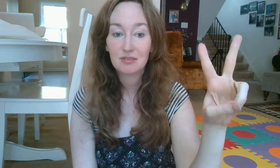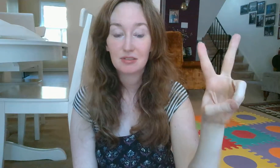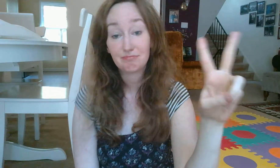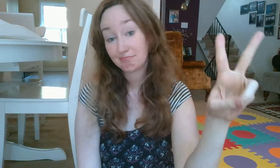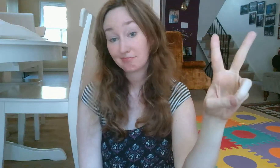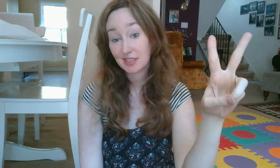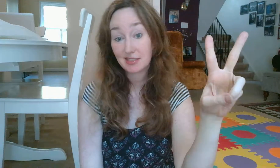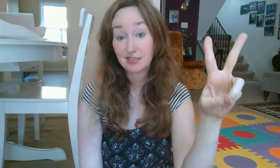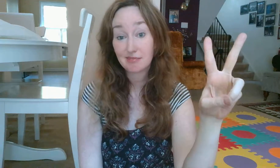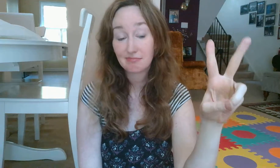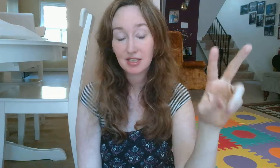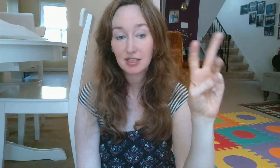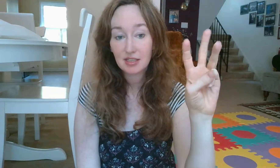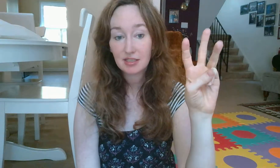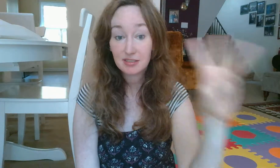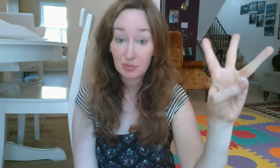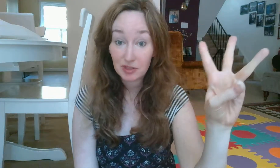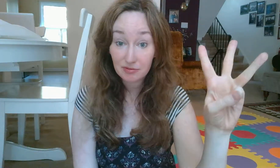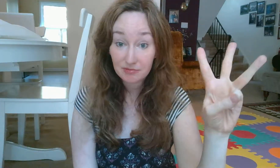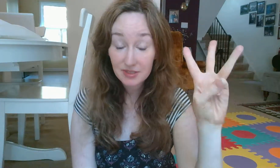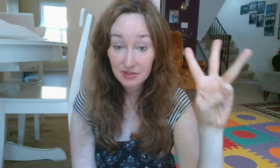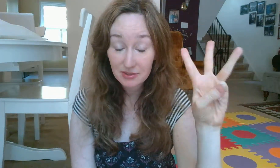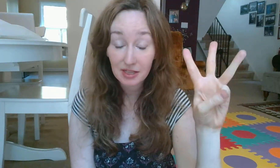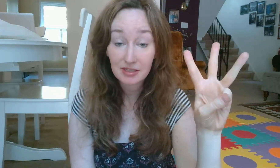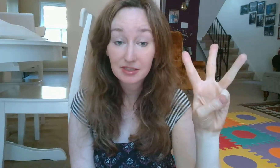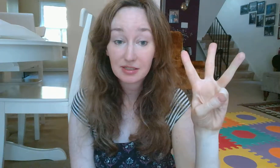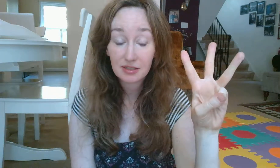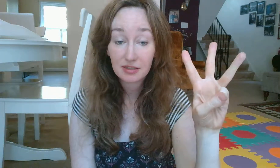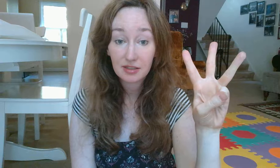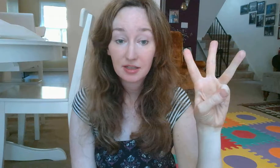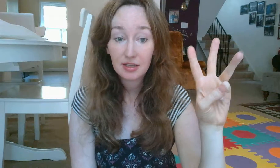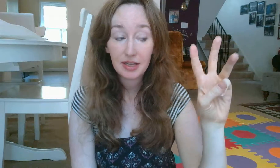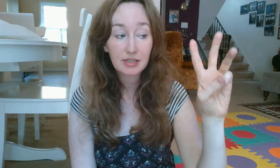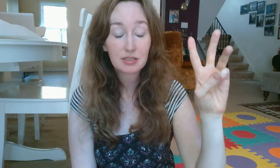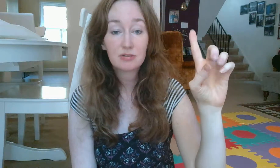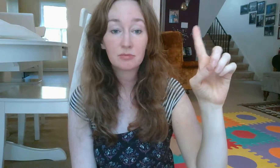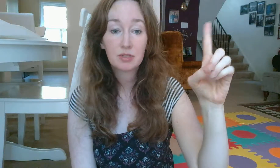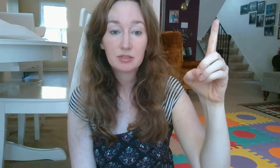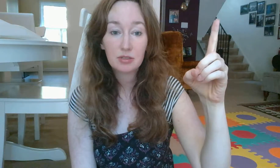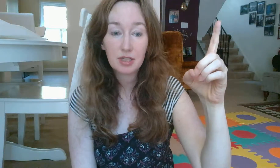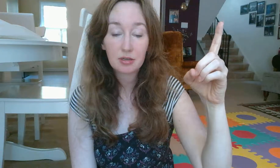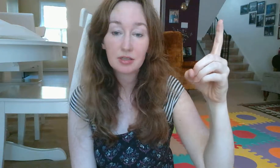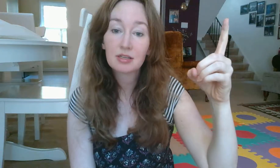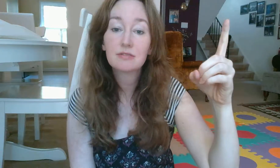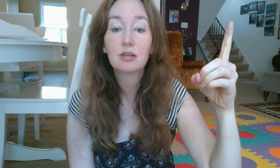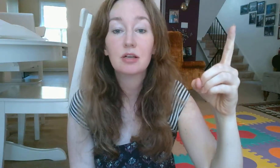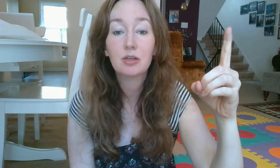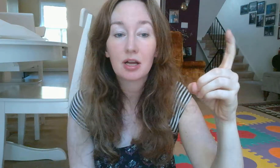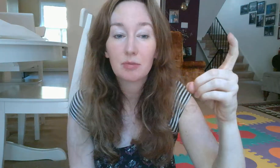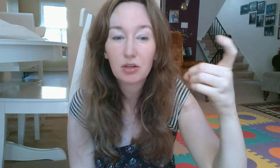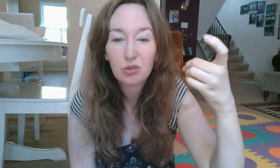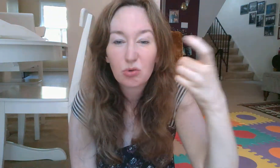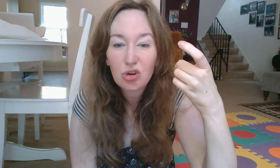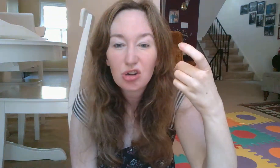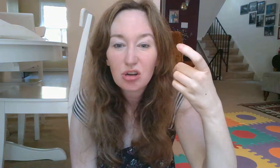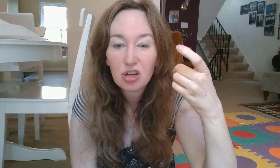V. It's easy. W. It's also kind of easy. X, for some reason, you take your index finger and you kind of make a little crook,